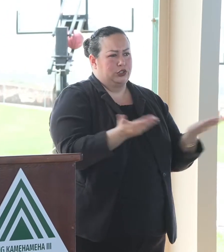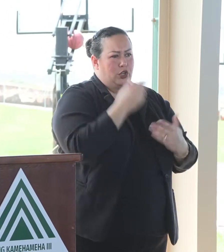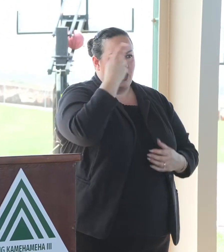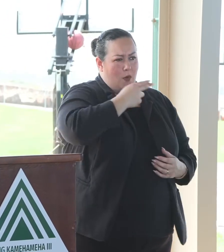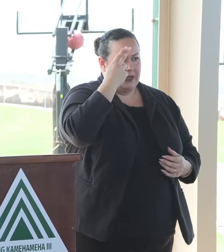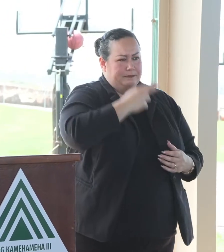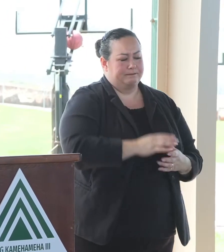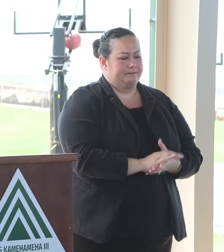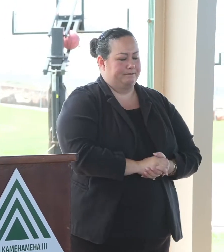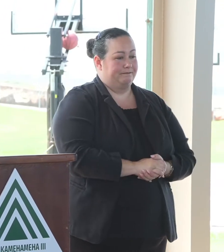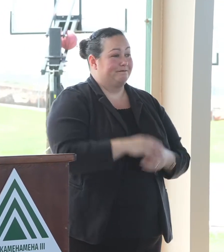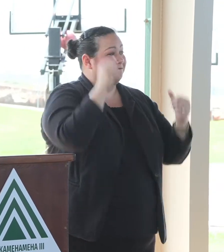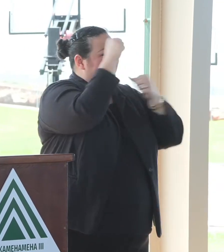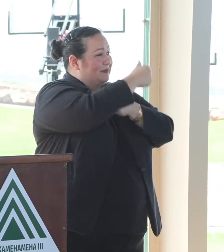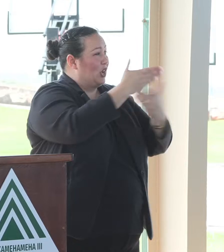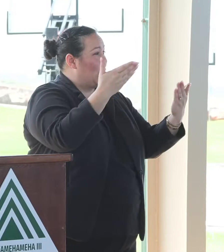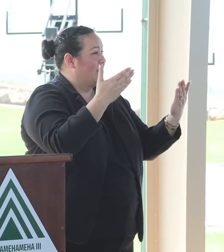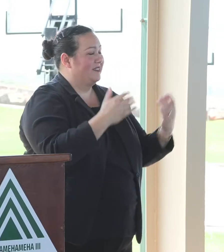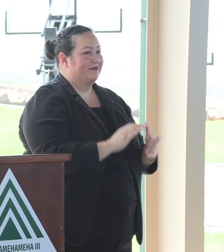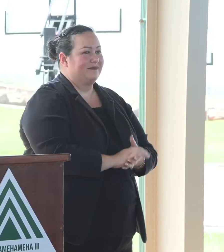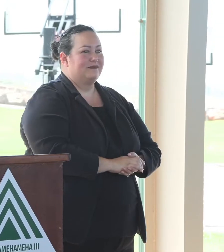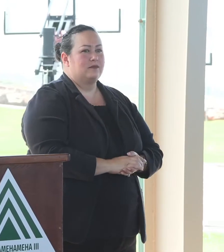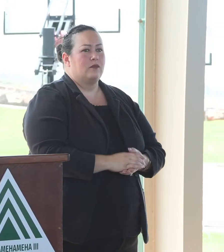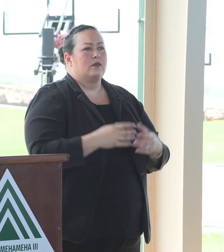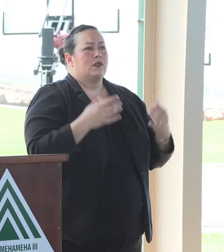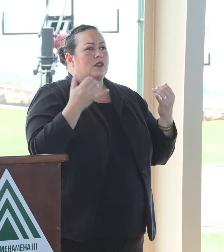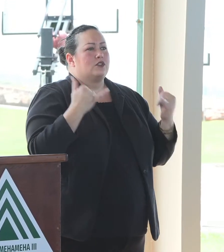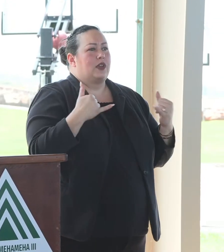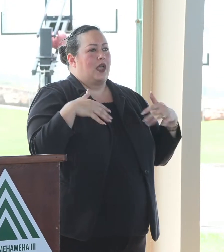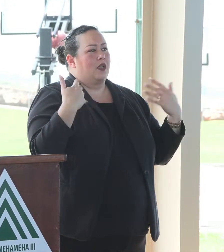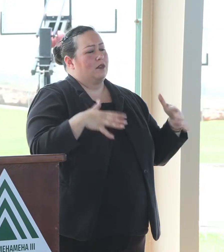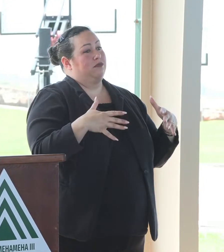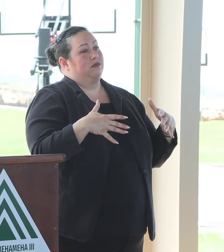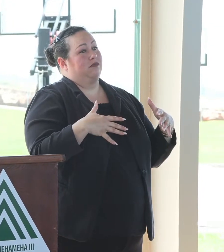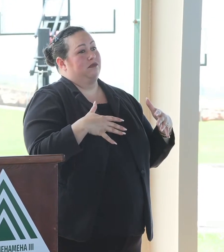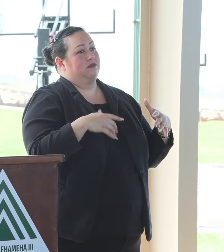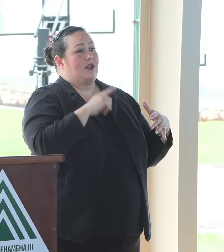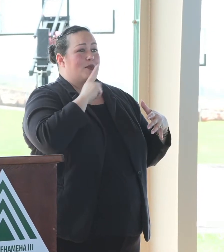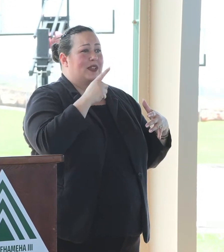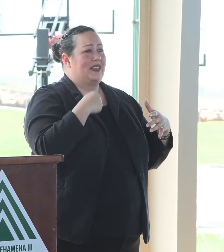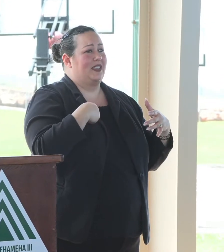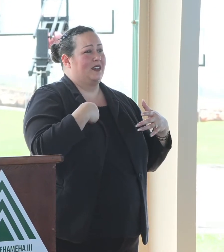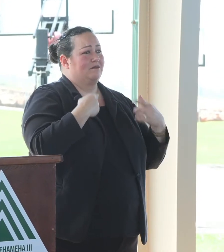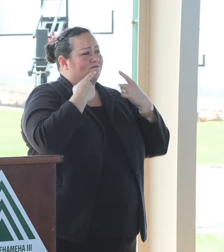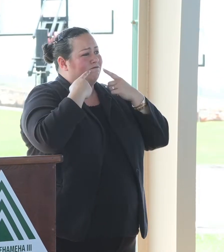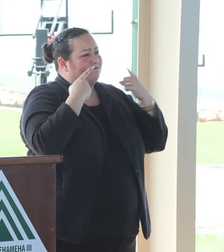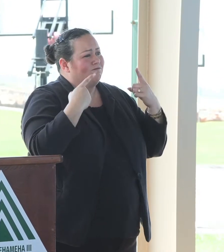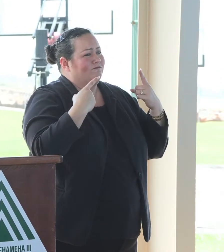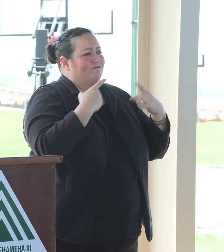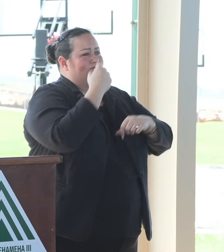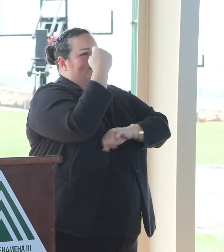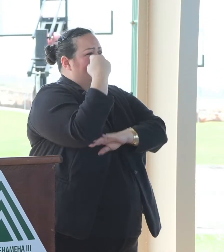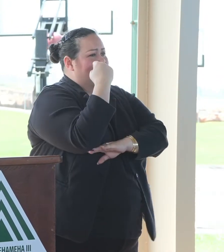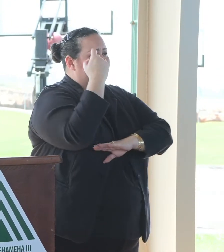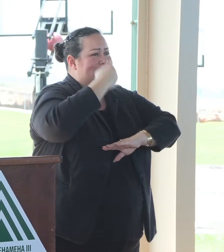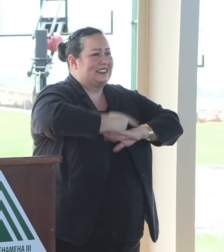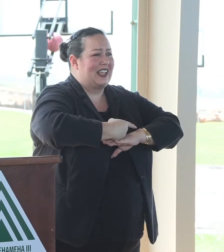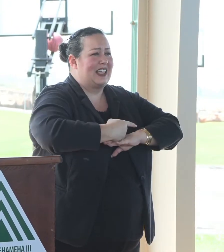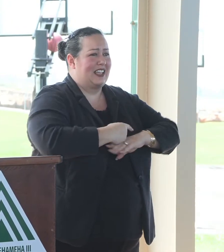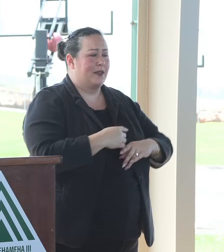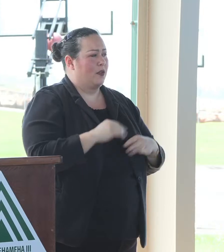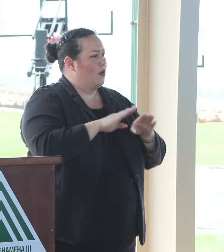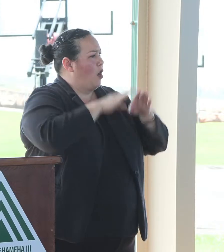Aloha, everyone. Today is truly a momentous day, a day that we open King Kamehameha